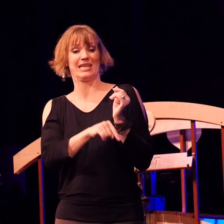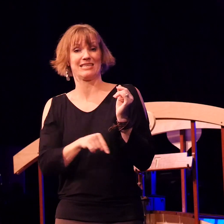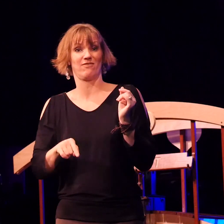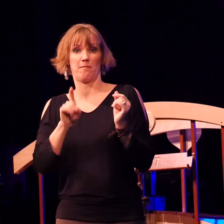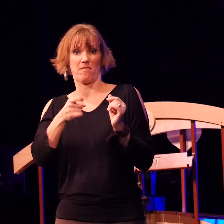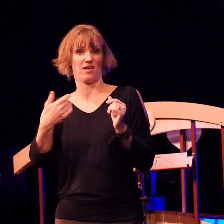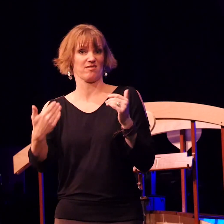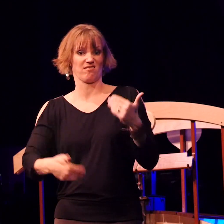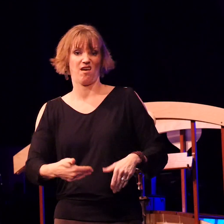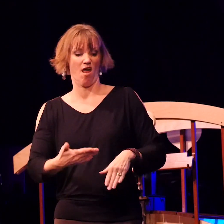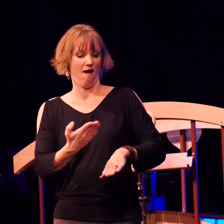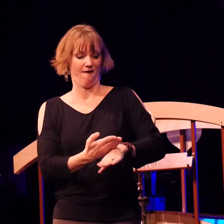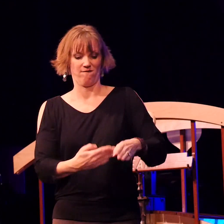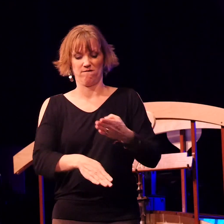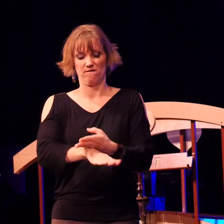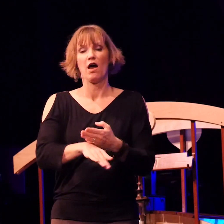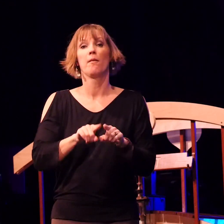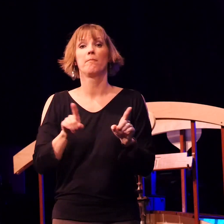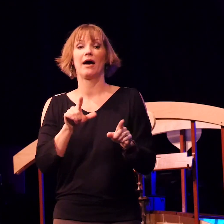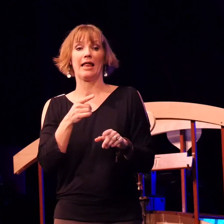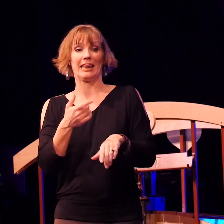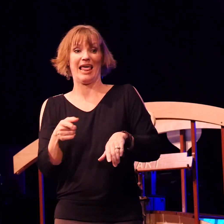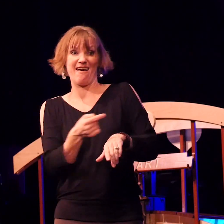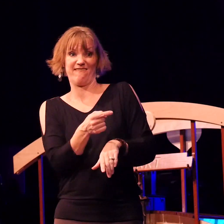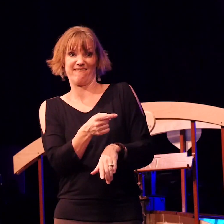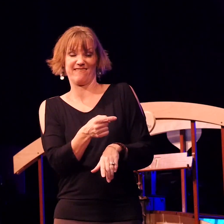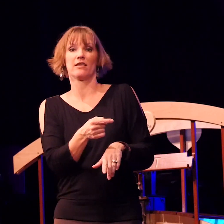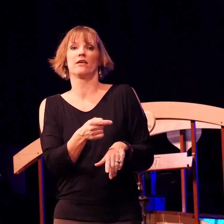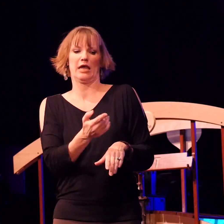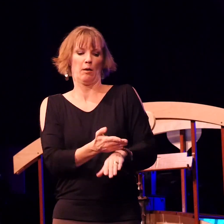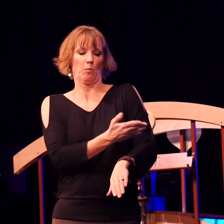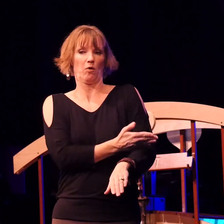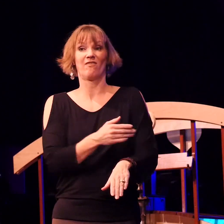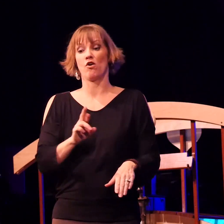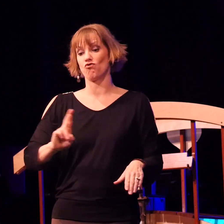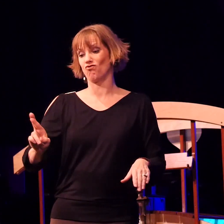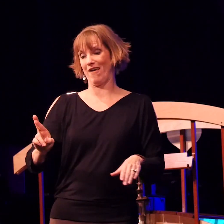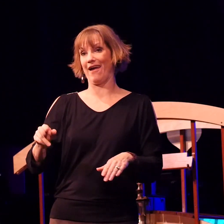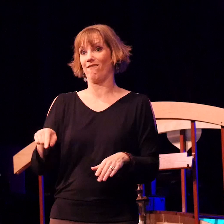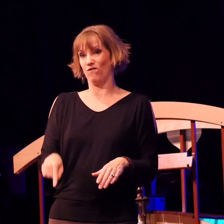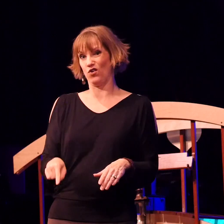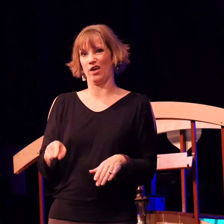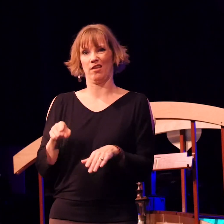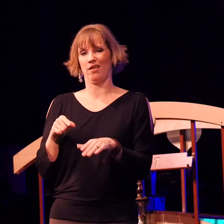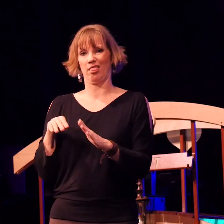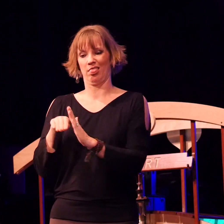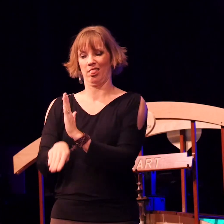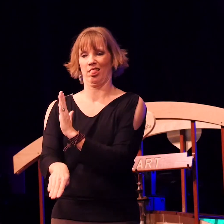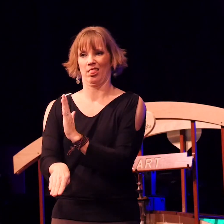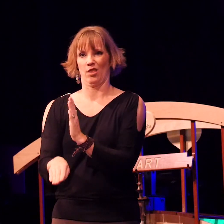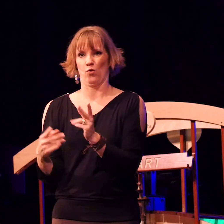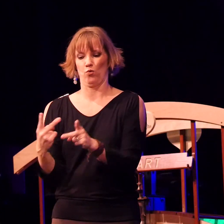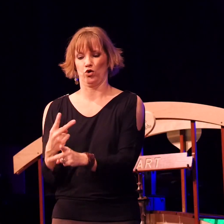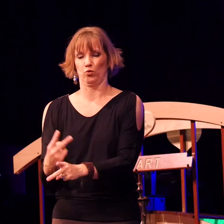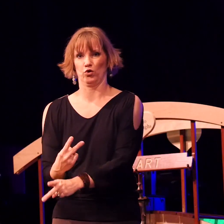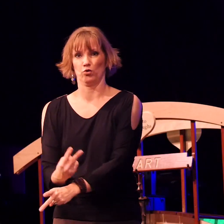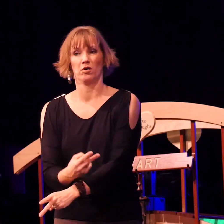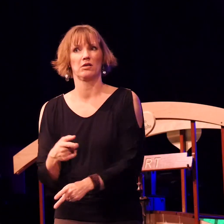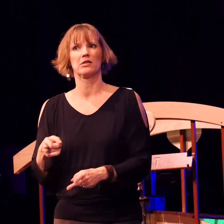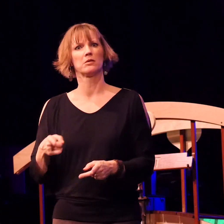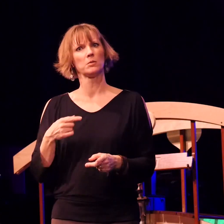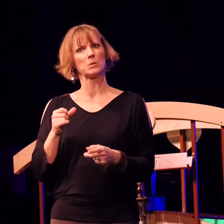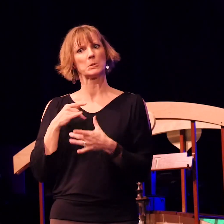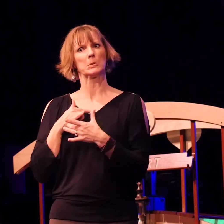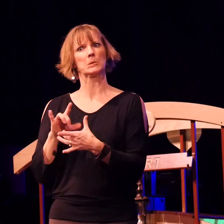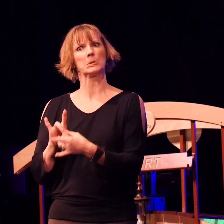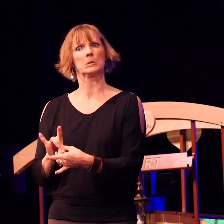be amputated, and yet his left foot improved. However, his right foot deteriorated more and more. And yet he was so